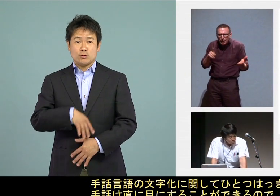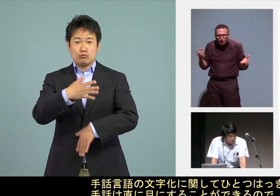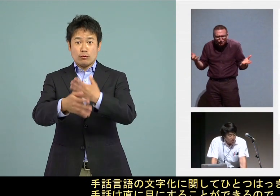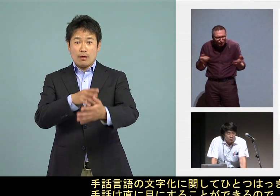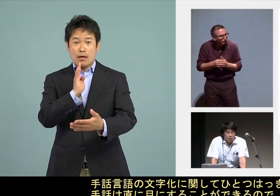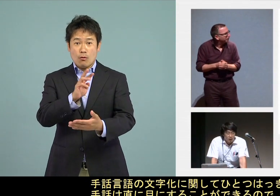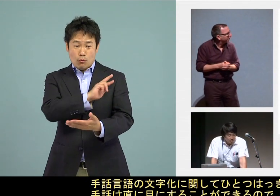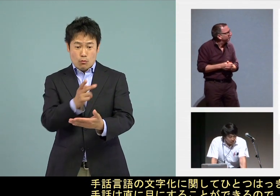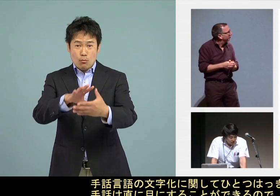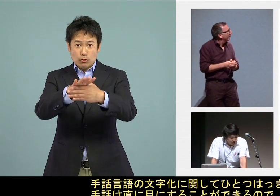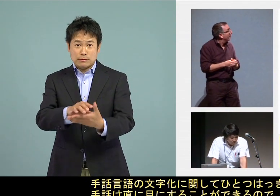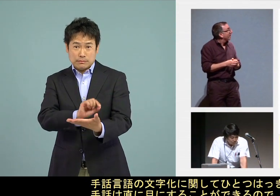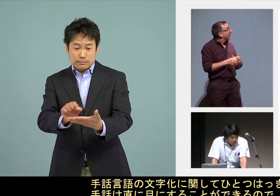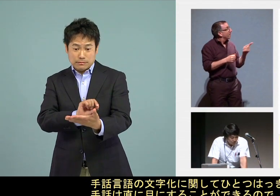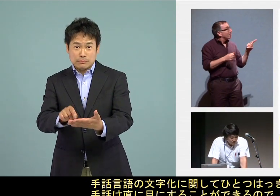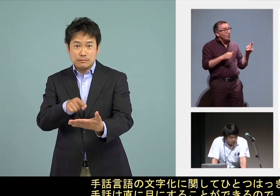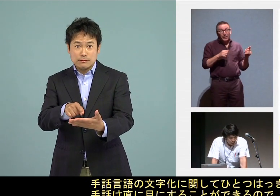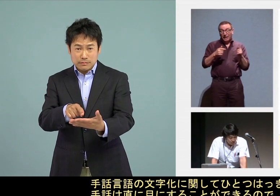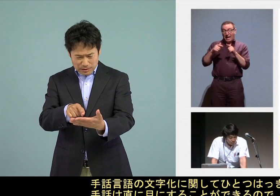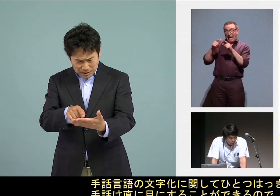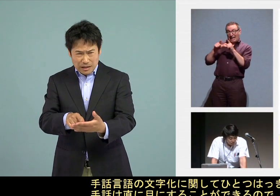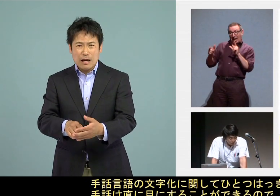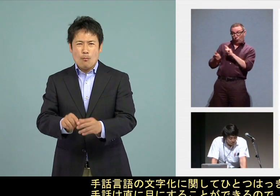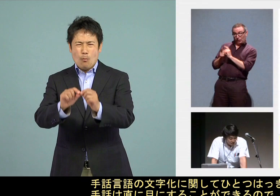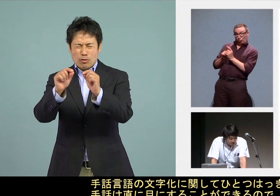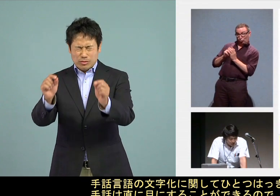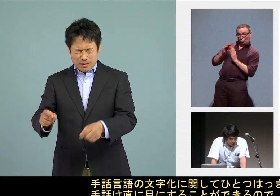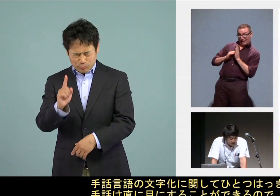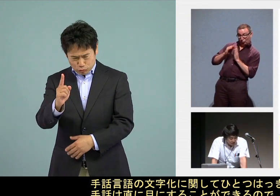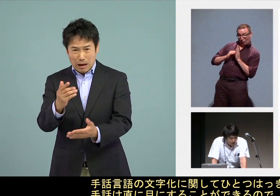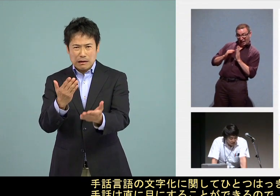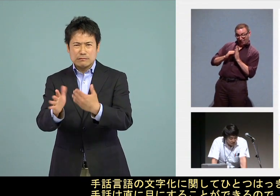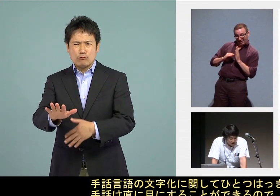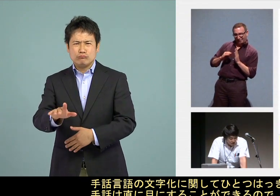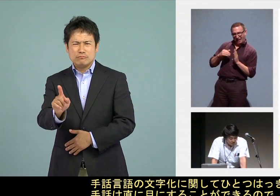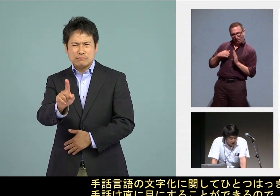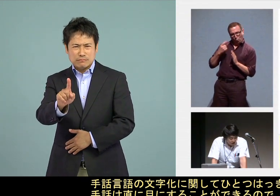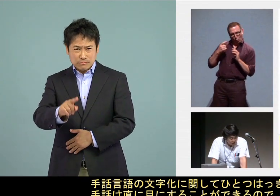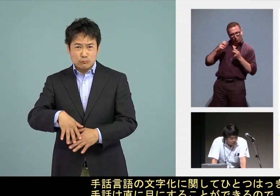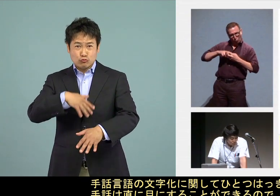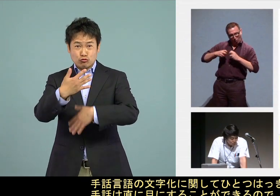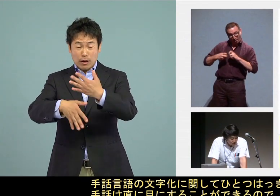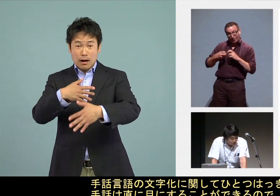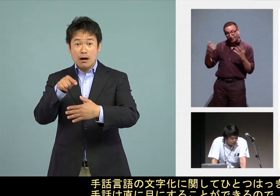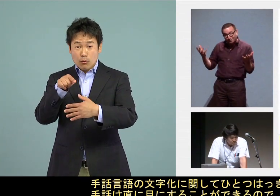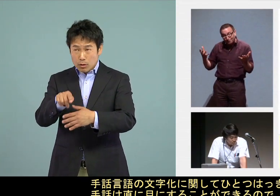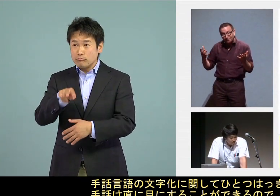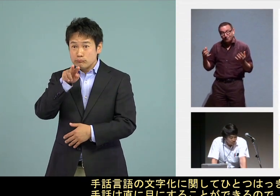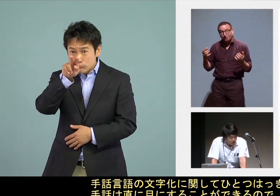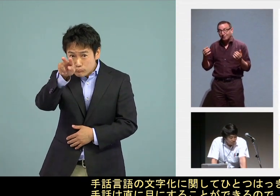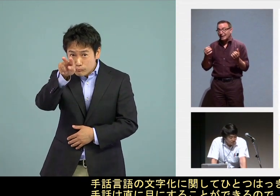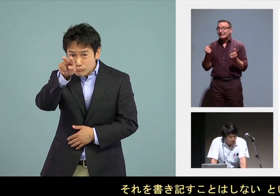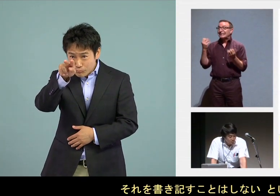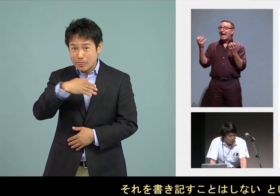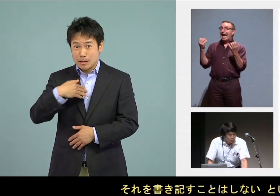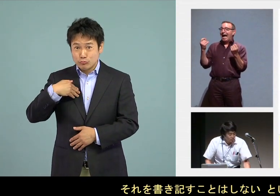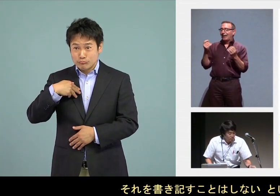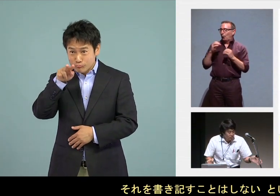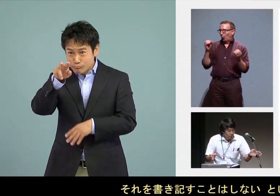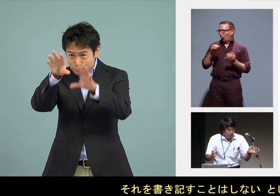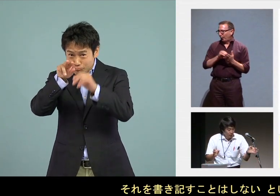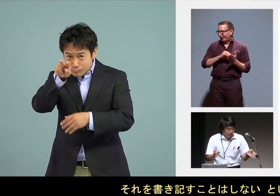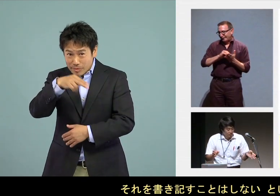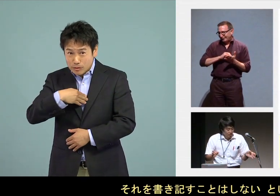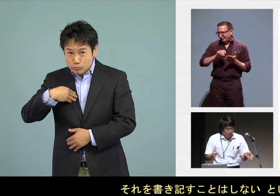Regarding language transcribing, one of clear problems is that signs are usually not written down since